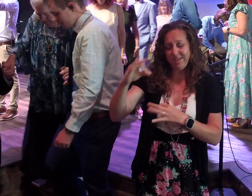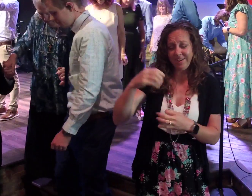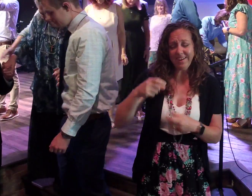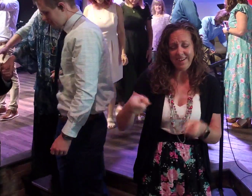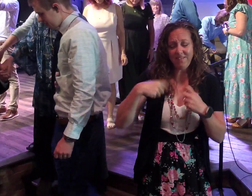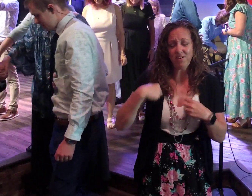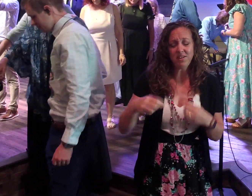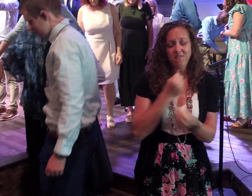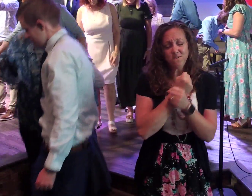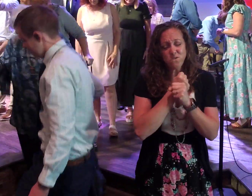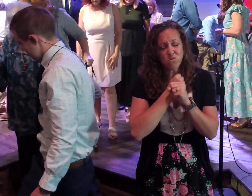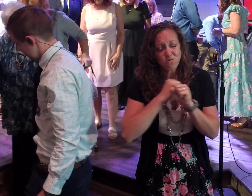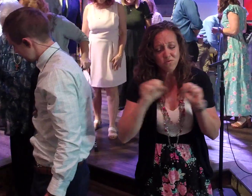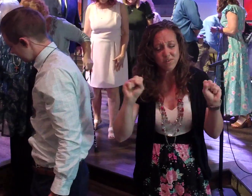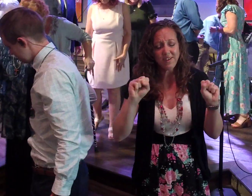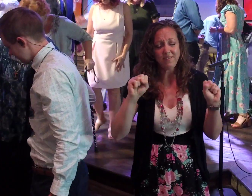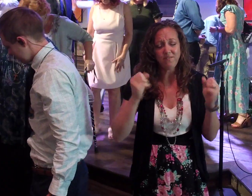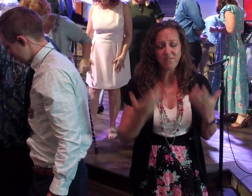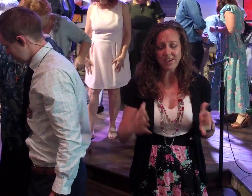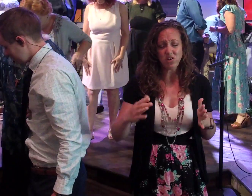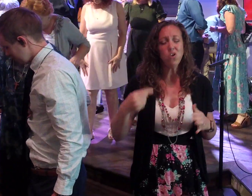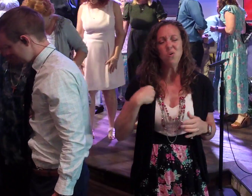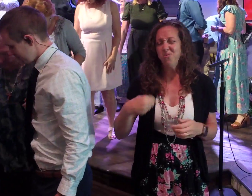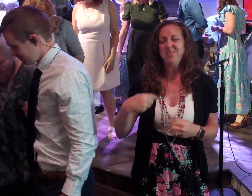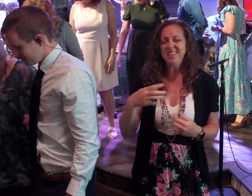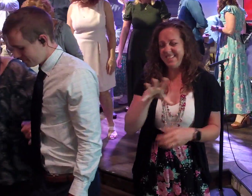freely salvation, God. We just need to receive it.